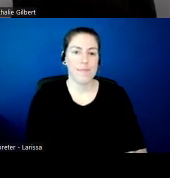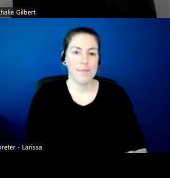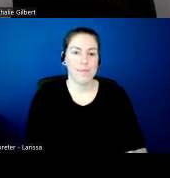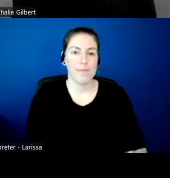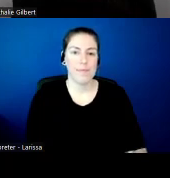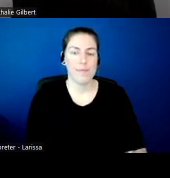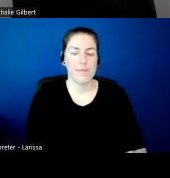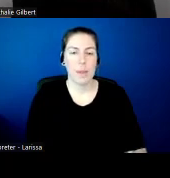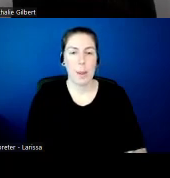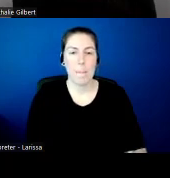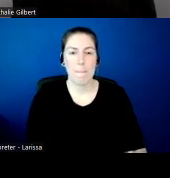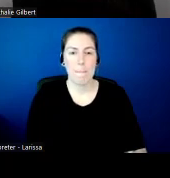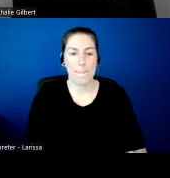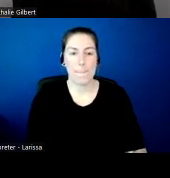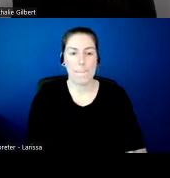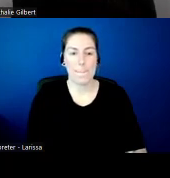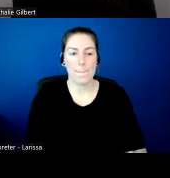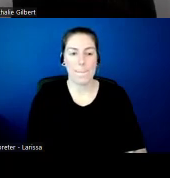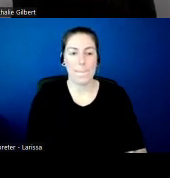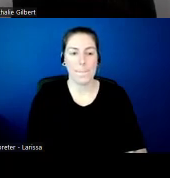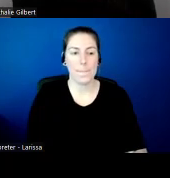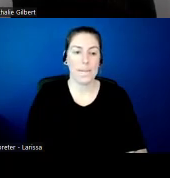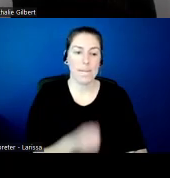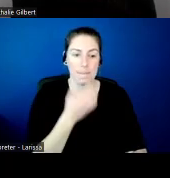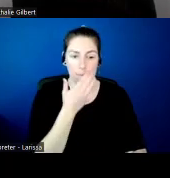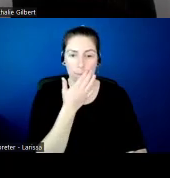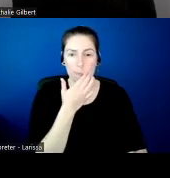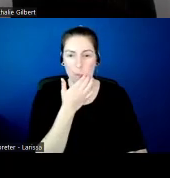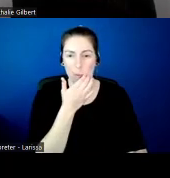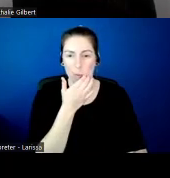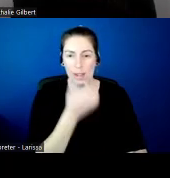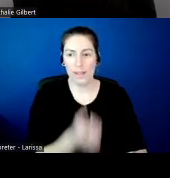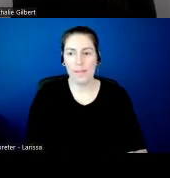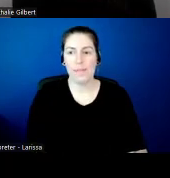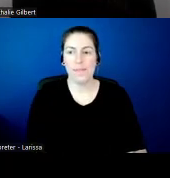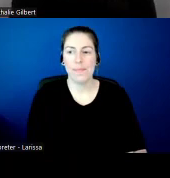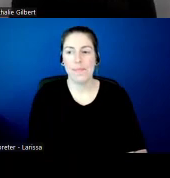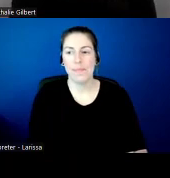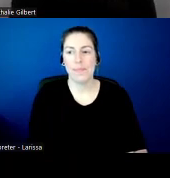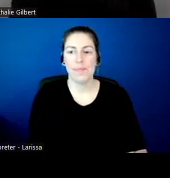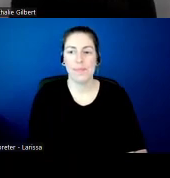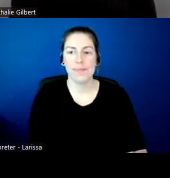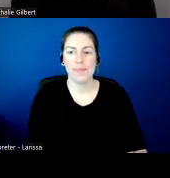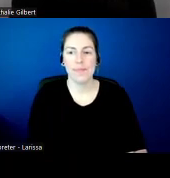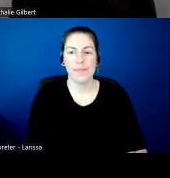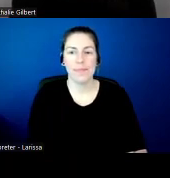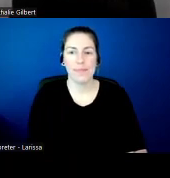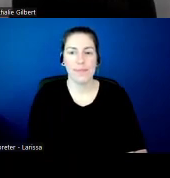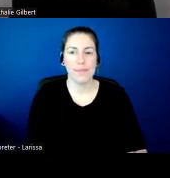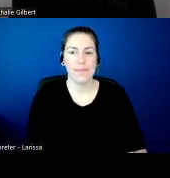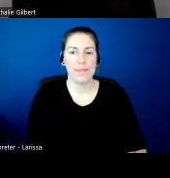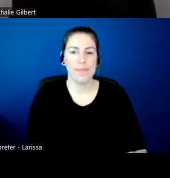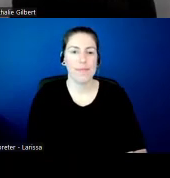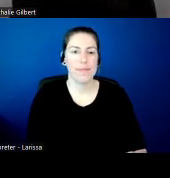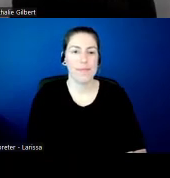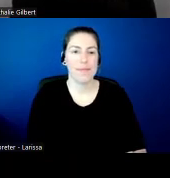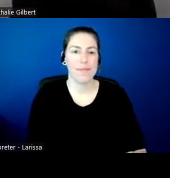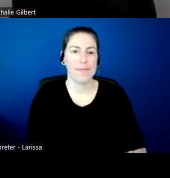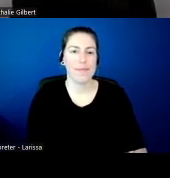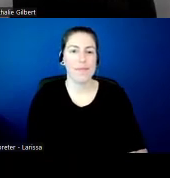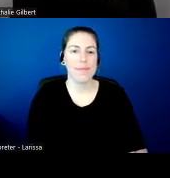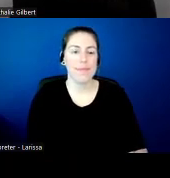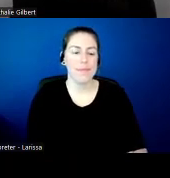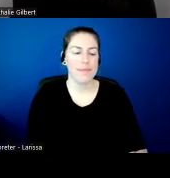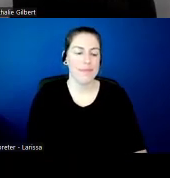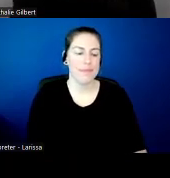song. Might be in the shower, on the highway, rolling down the highway.